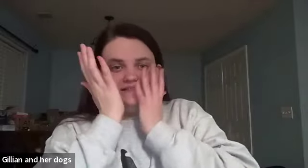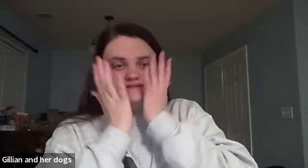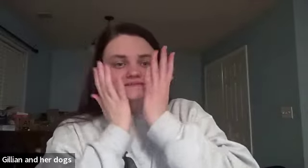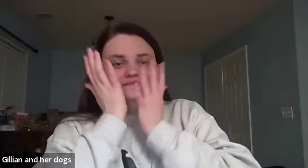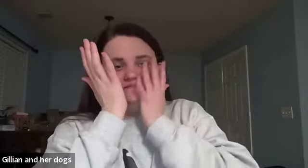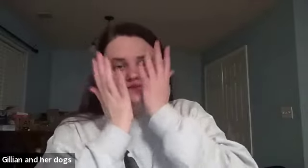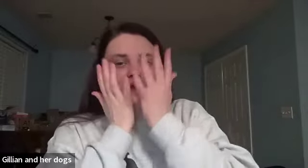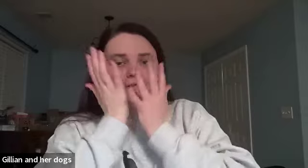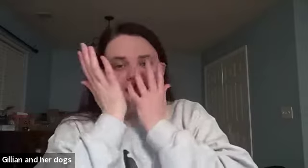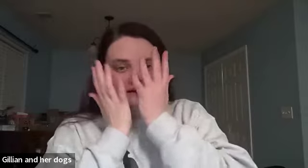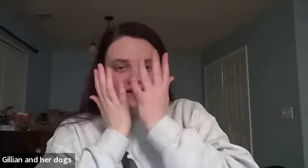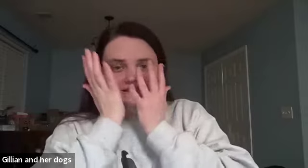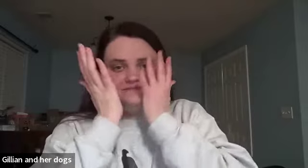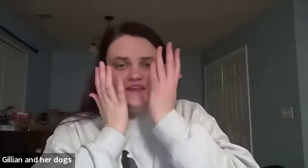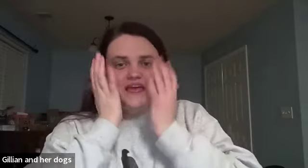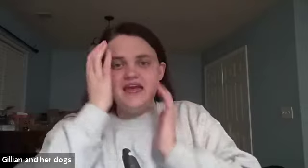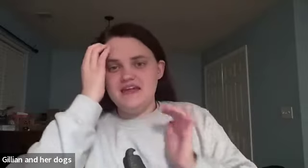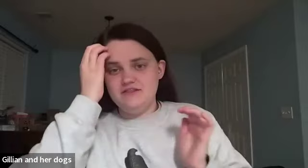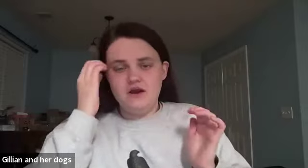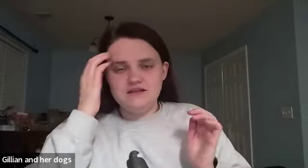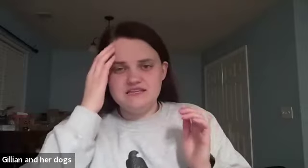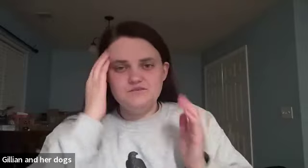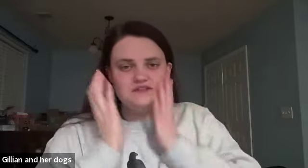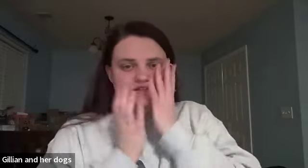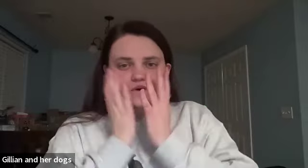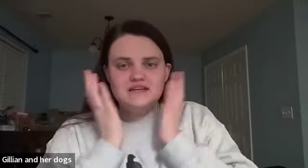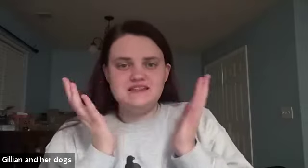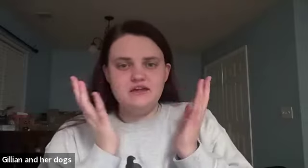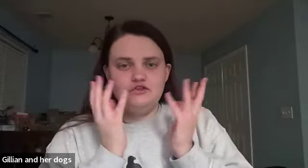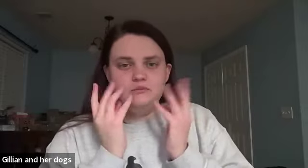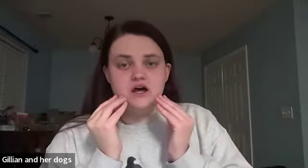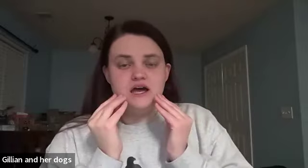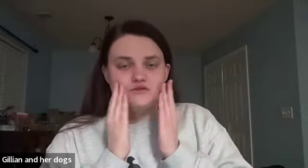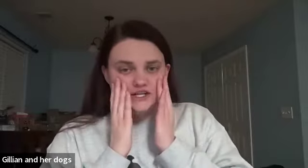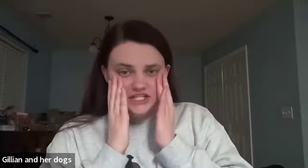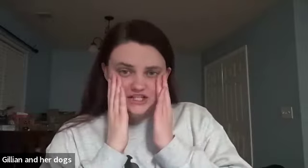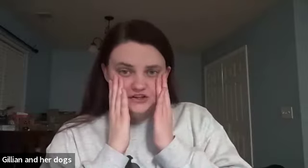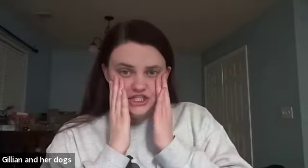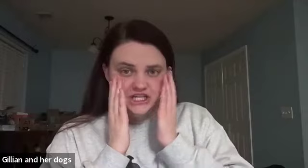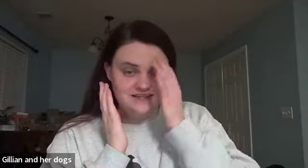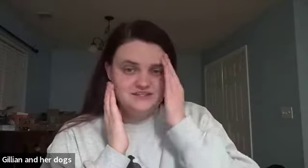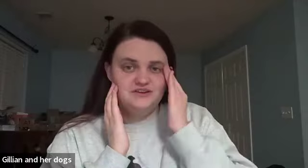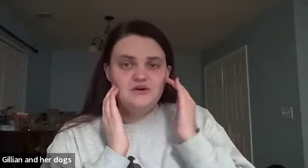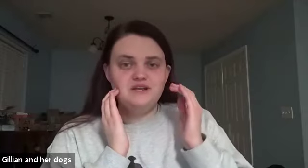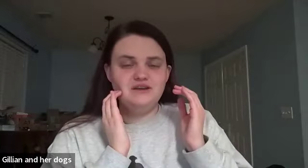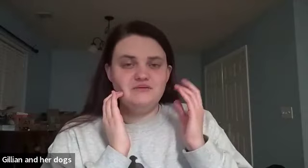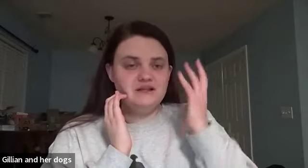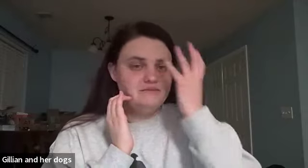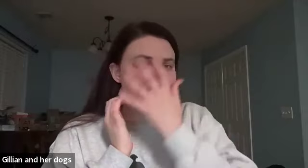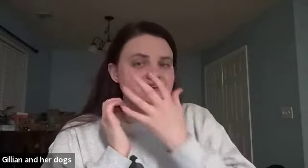Embarrassed. Embarrassed. And the concept with this one is like the blood rushing to your cheeks. So, you know, when you get really embarrassed